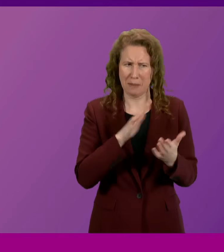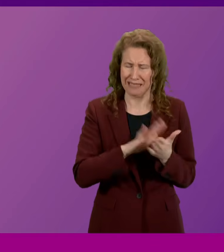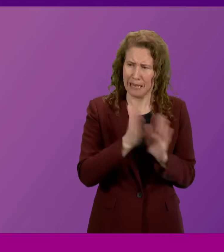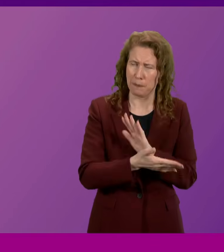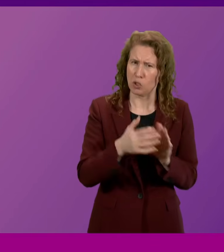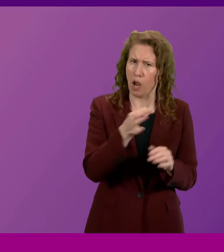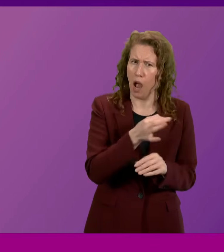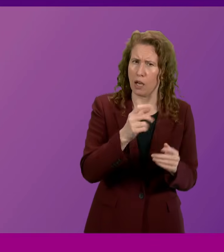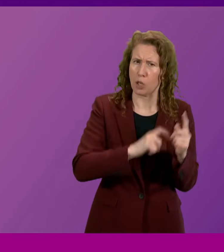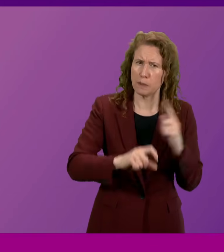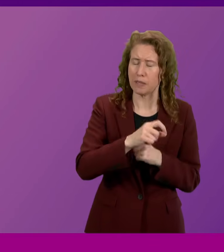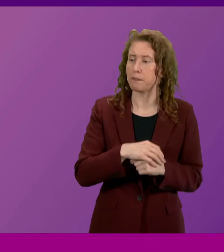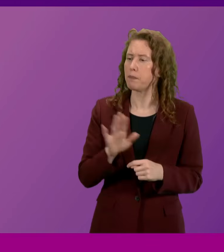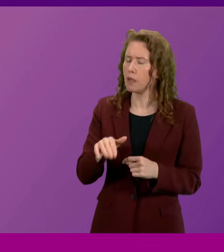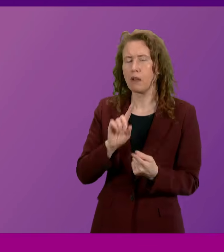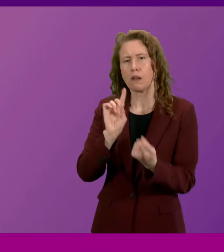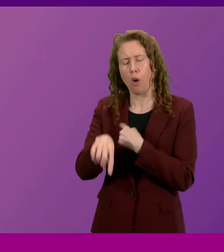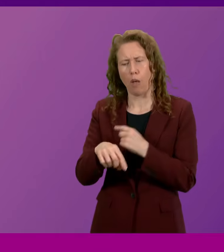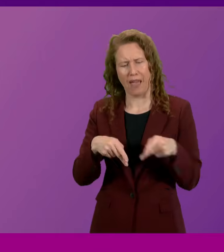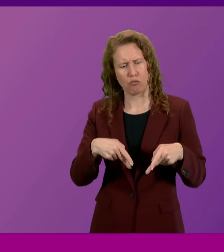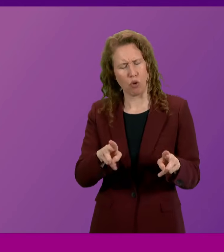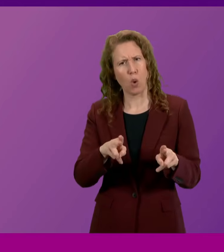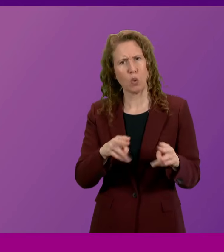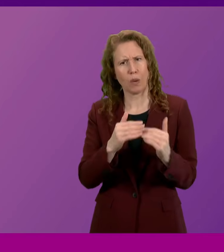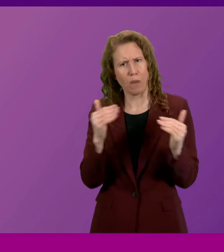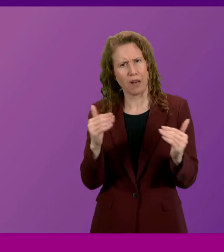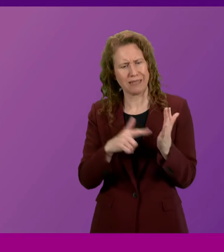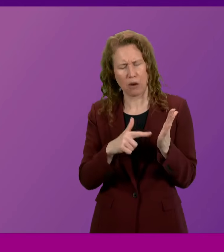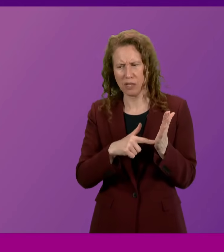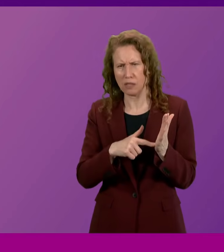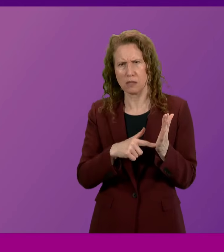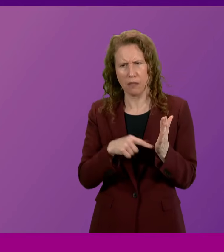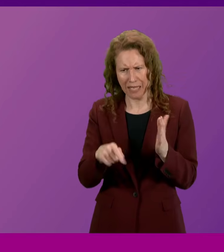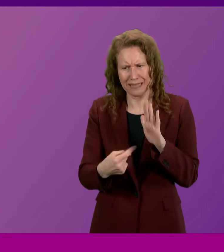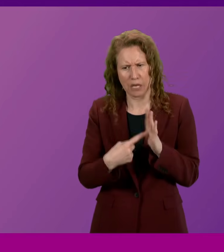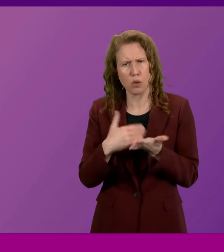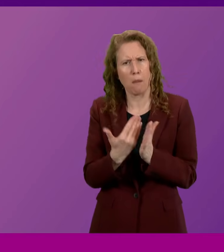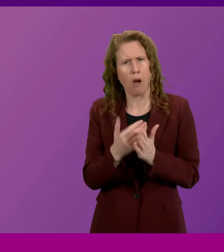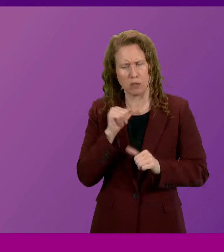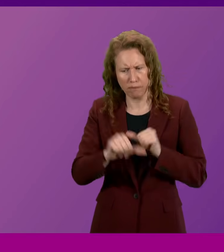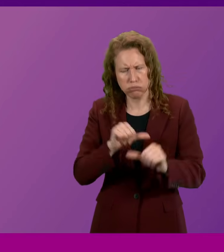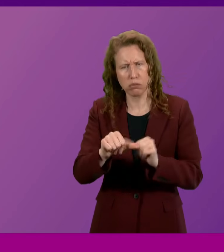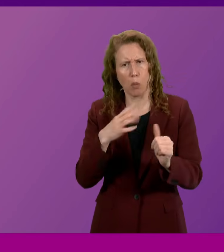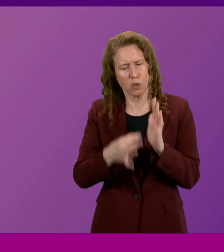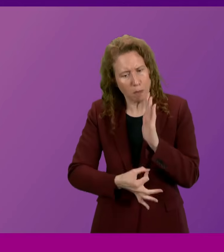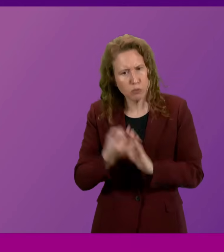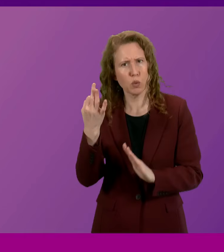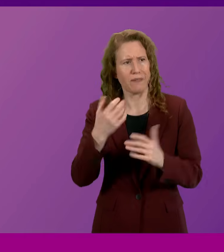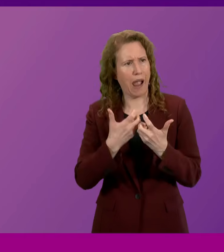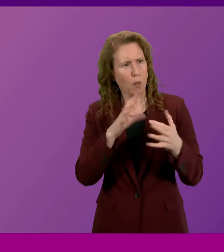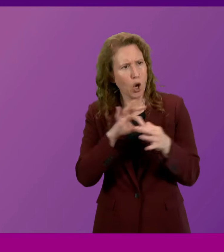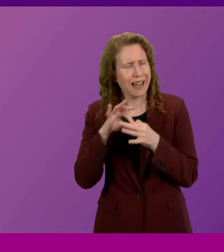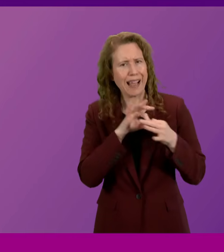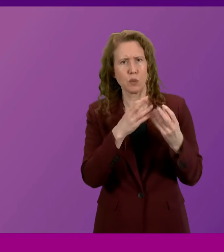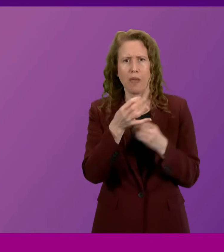Minister. On the road equivalent tariff point, no, it's been an essential part of the steps that were taken to improve connectivity with the